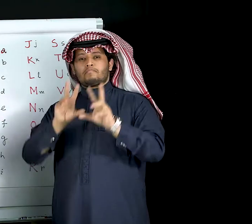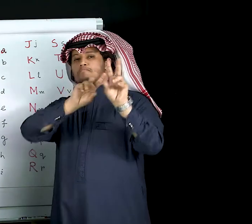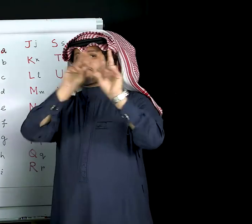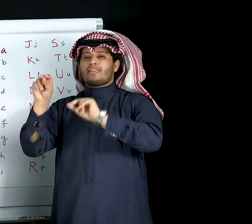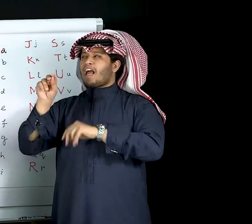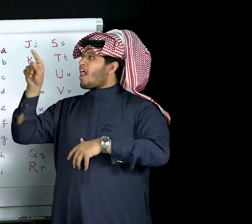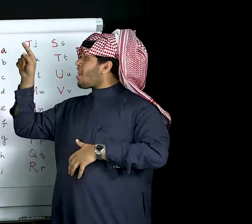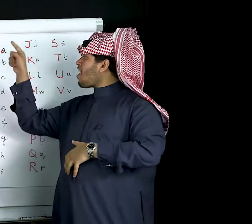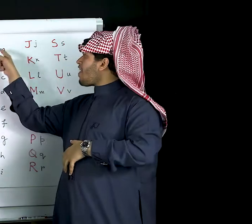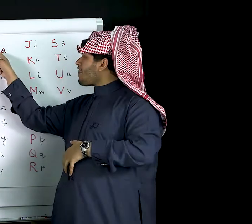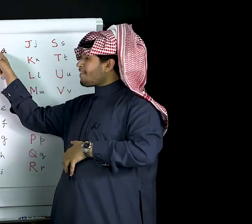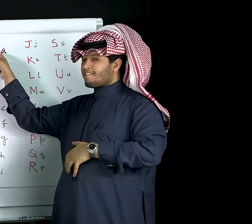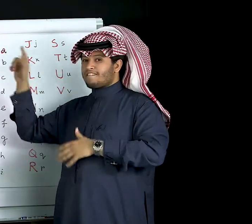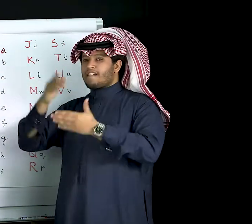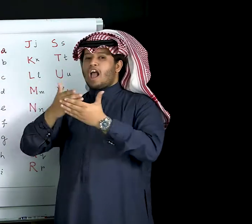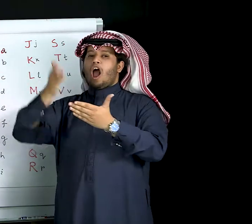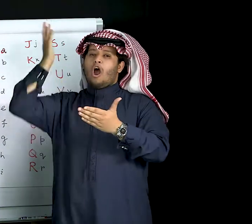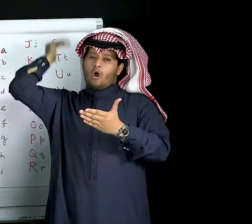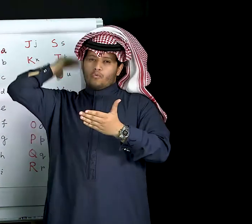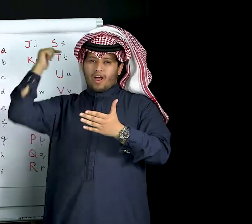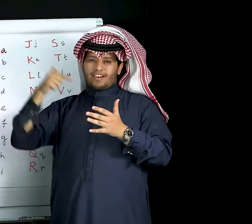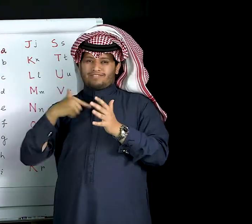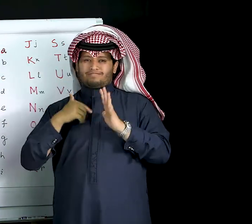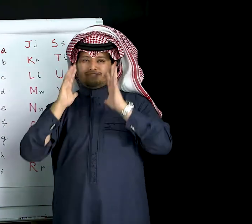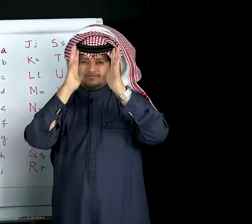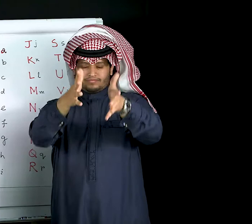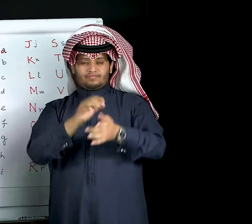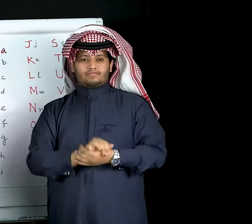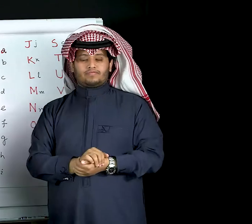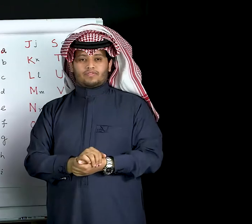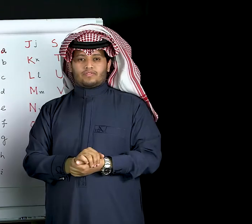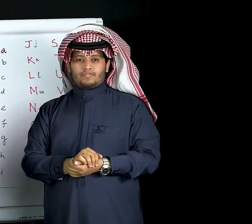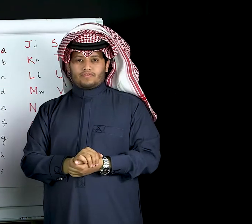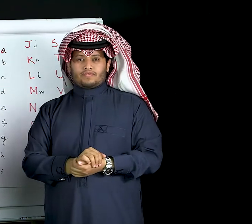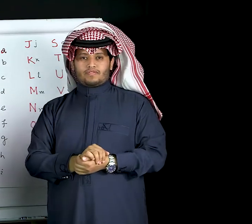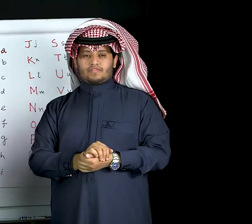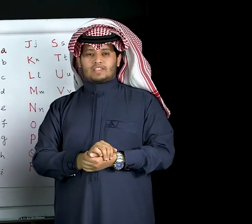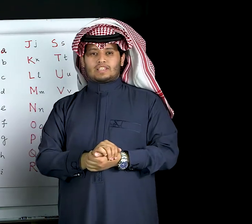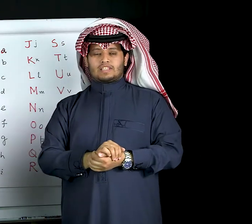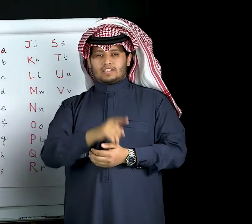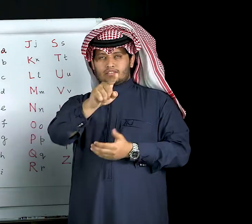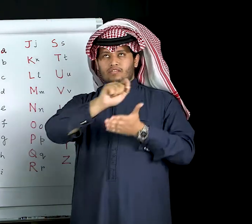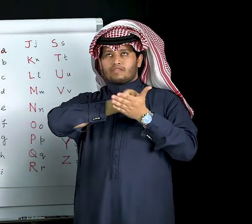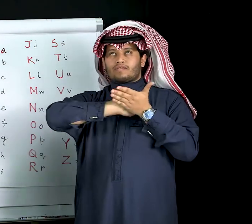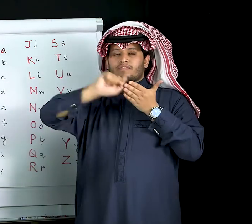you in the madi, in the past, to write words,